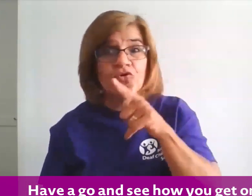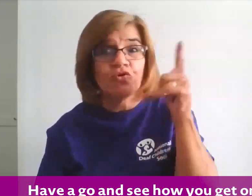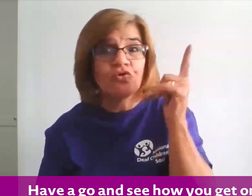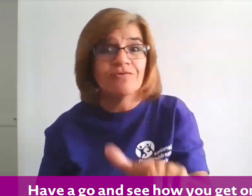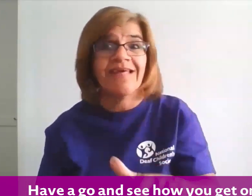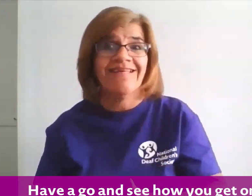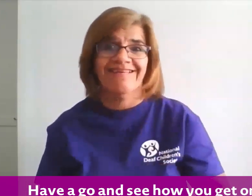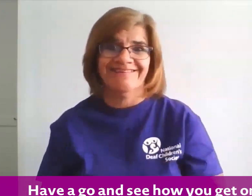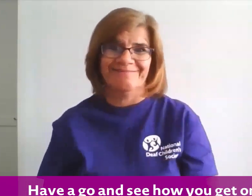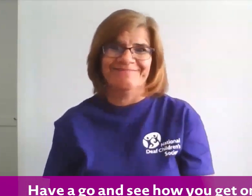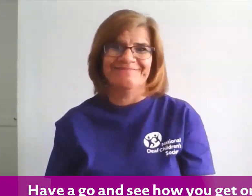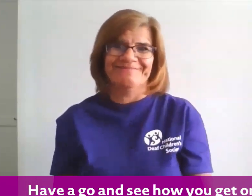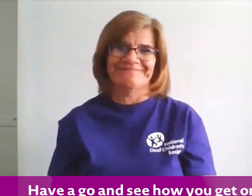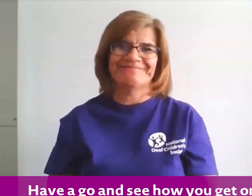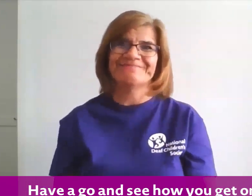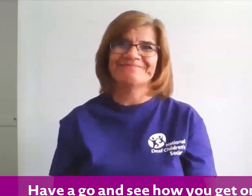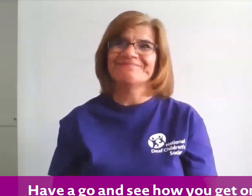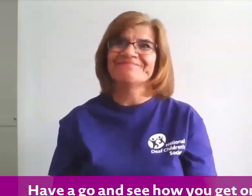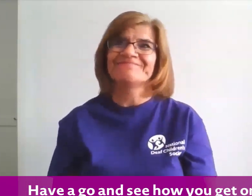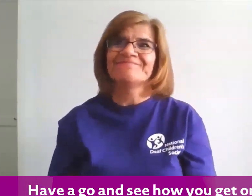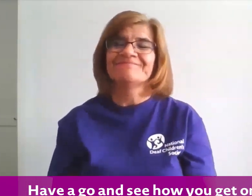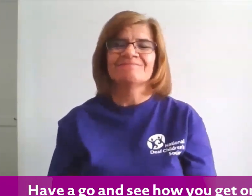Have a go and see how you get on. Good luck.